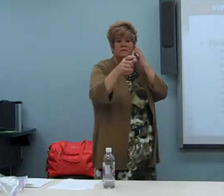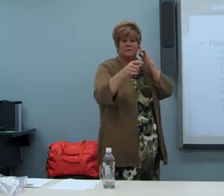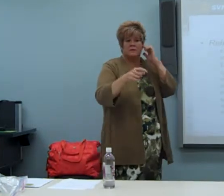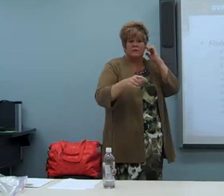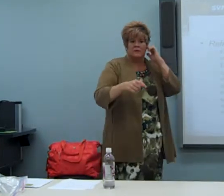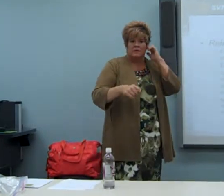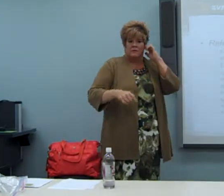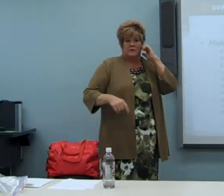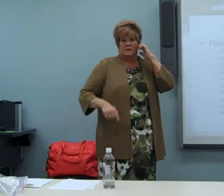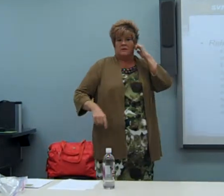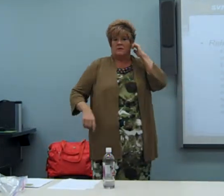Did I answer your question?